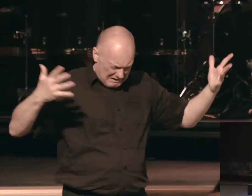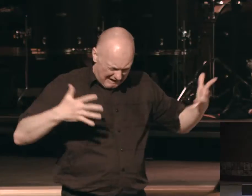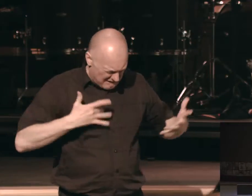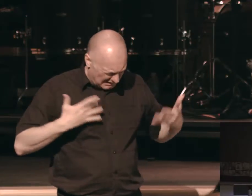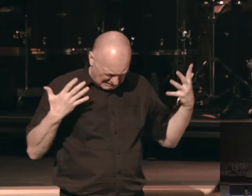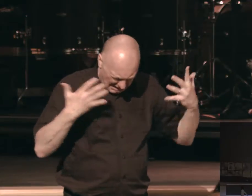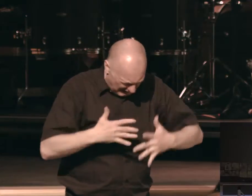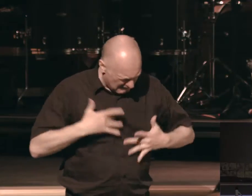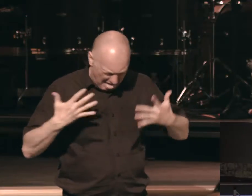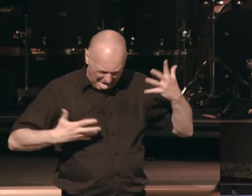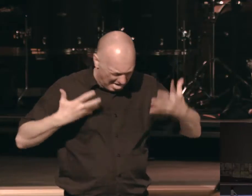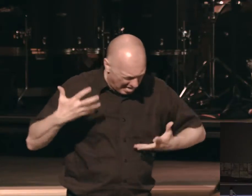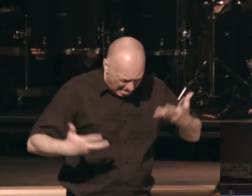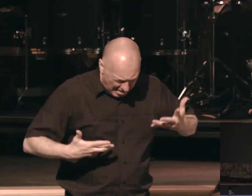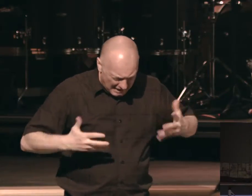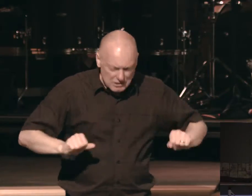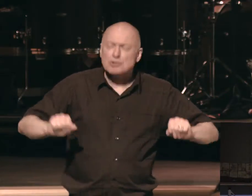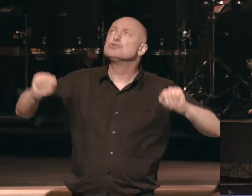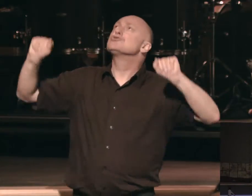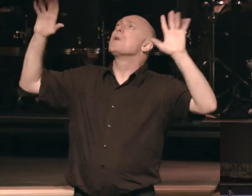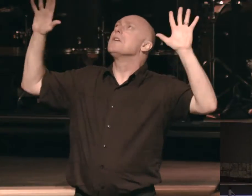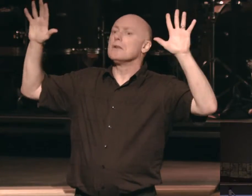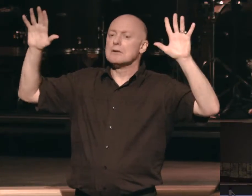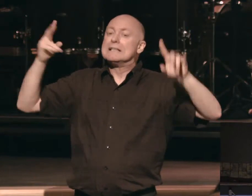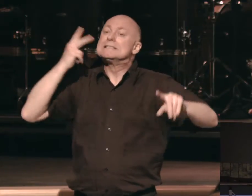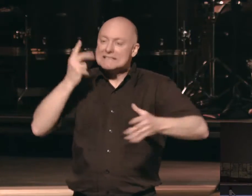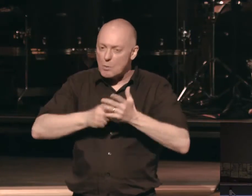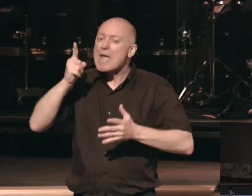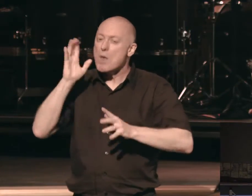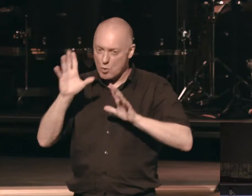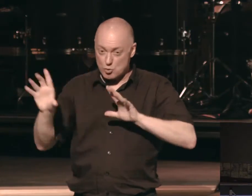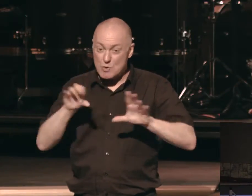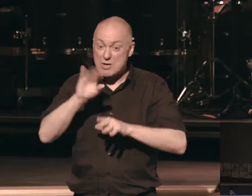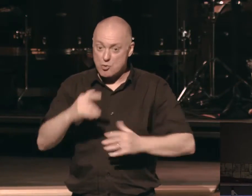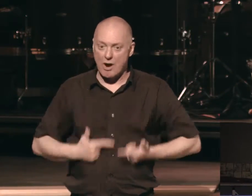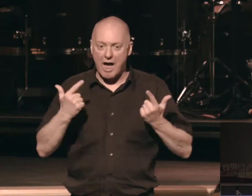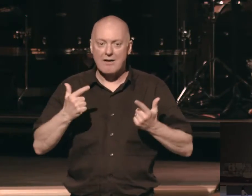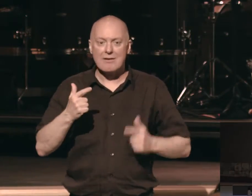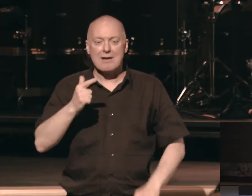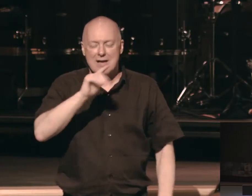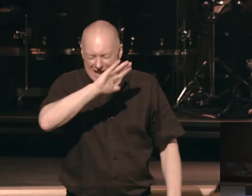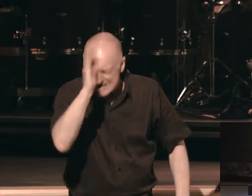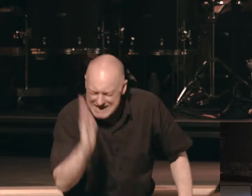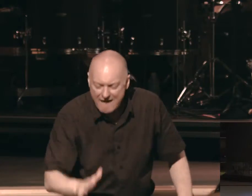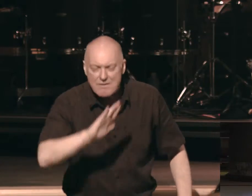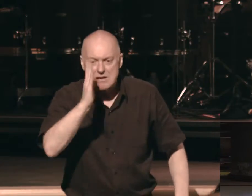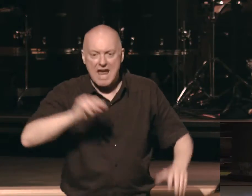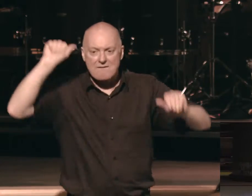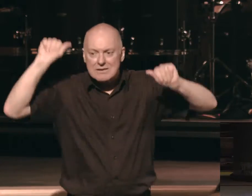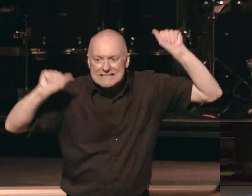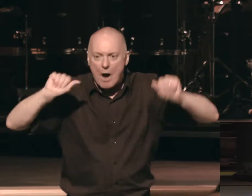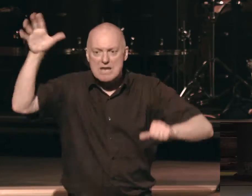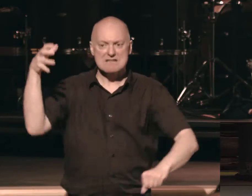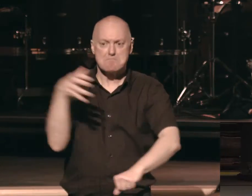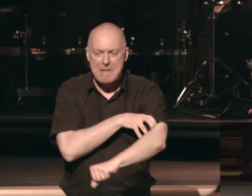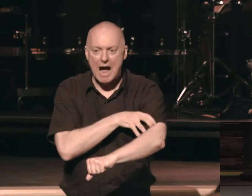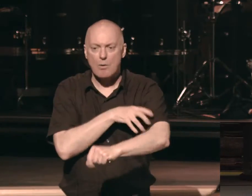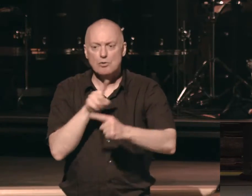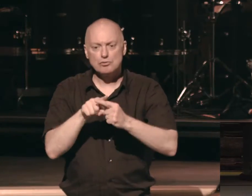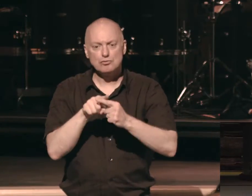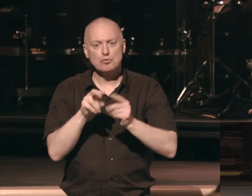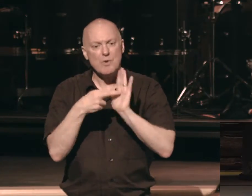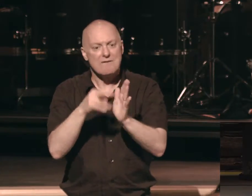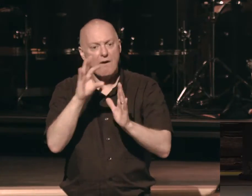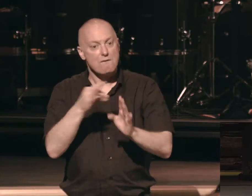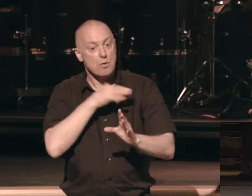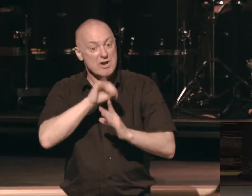darkest, hardest moments to what God can do through a life that trusts in Him. Loved ones, don't ever, ever underestimate His power to